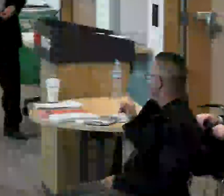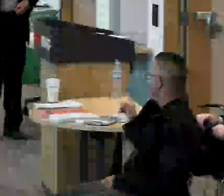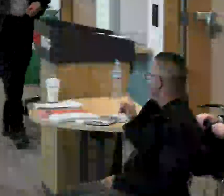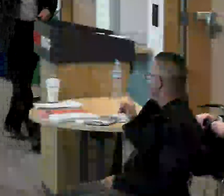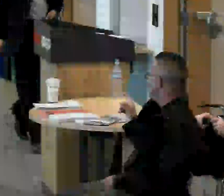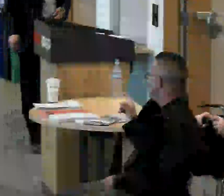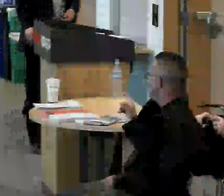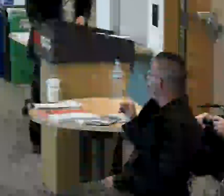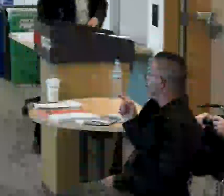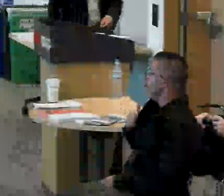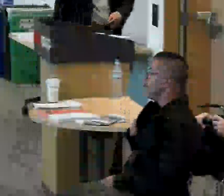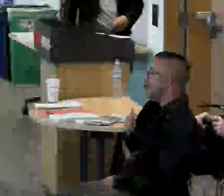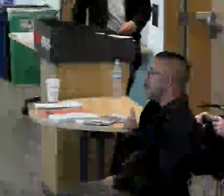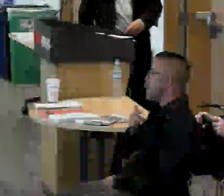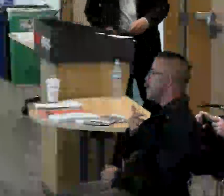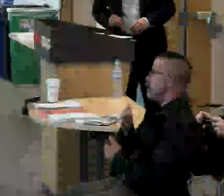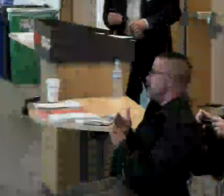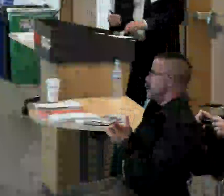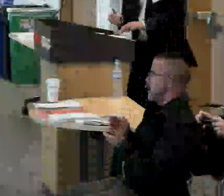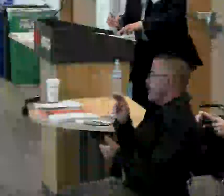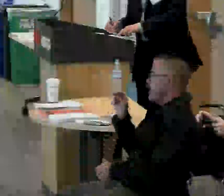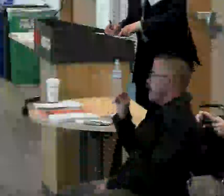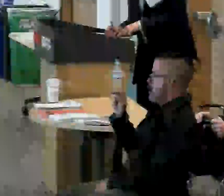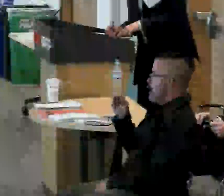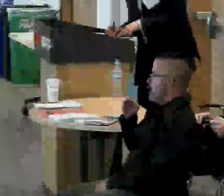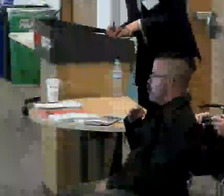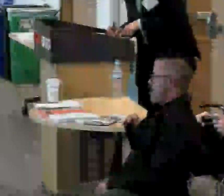I think some of the nonprofit,